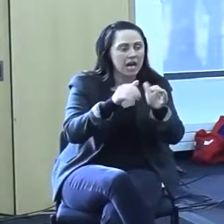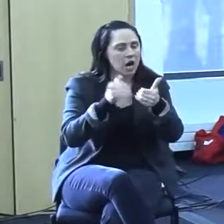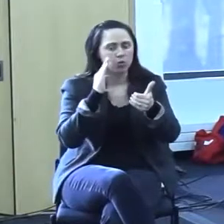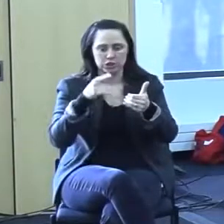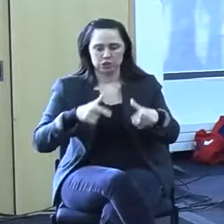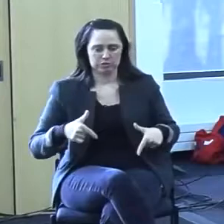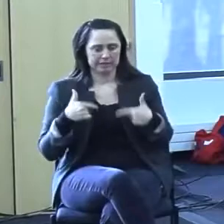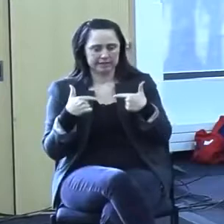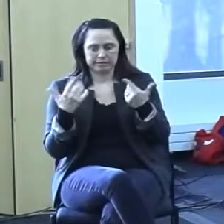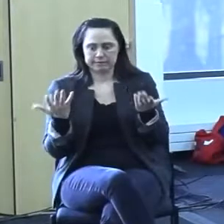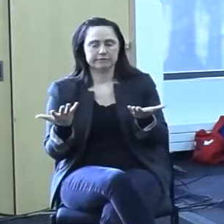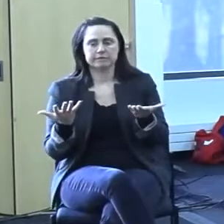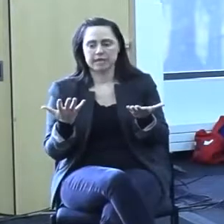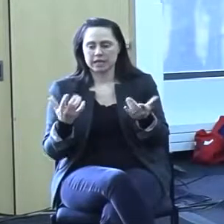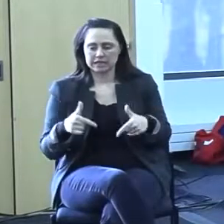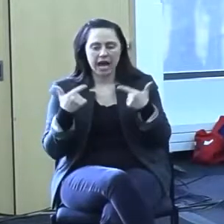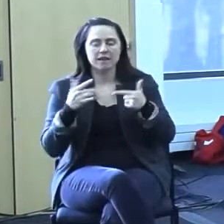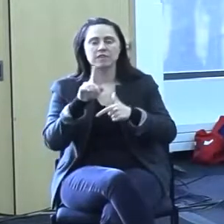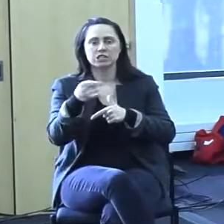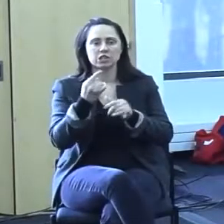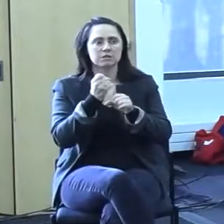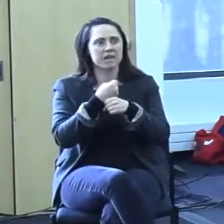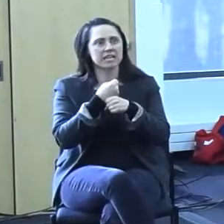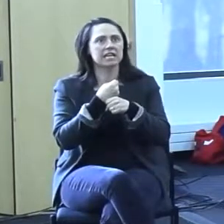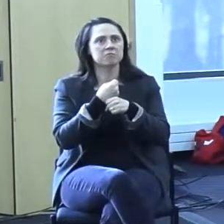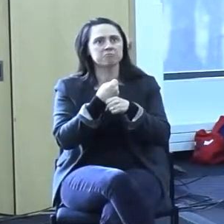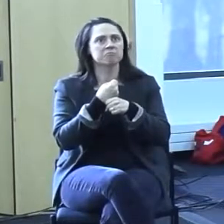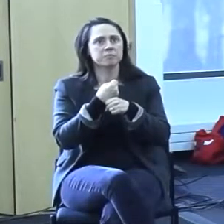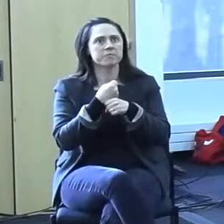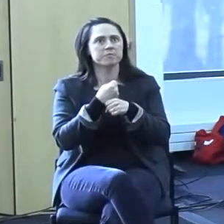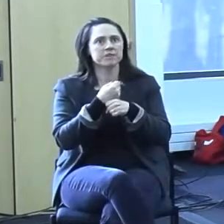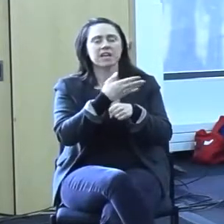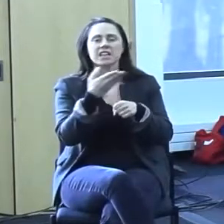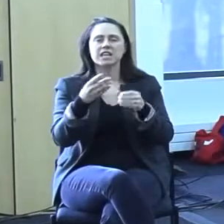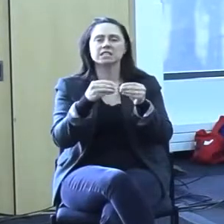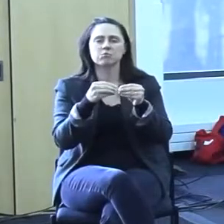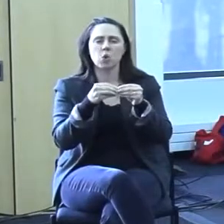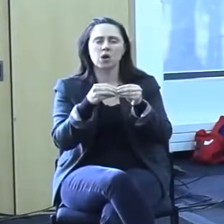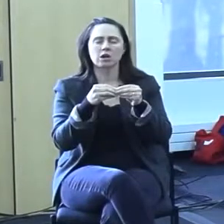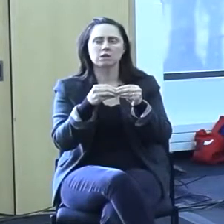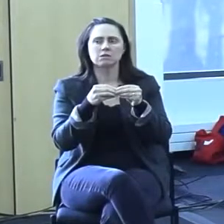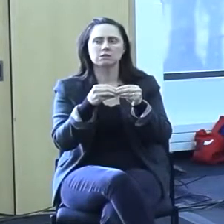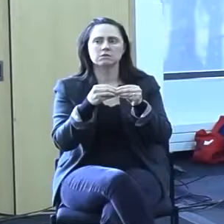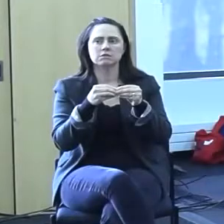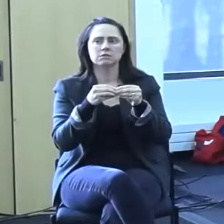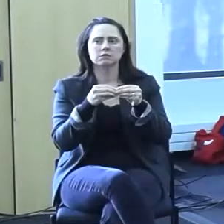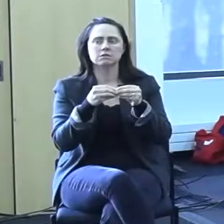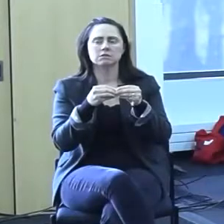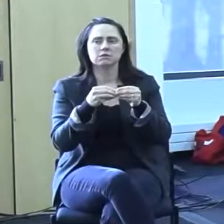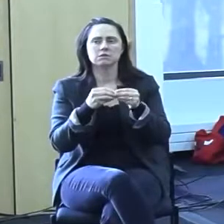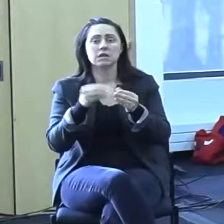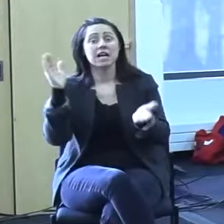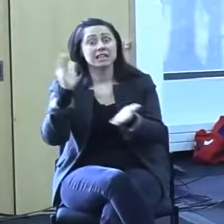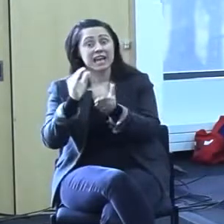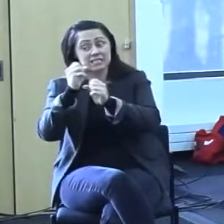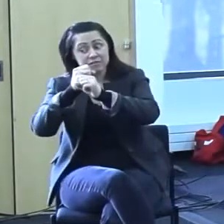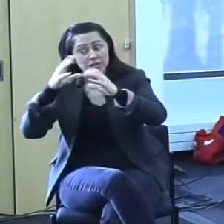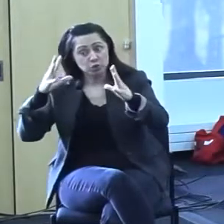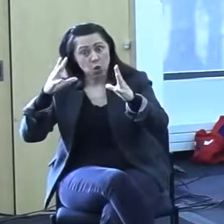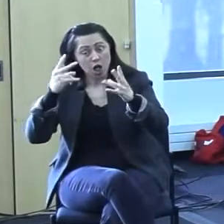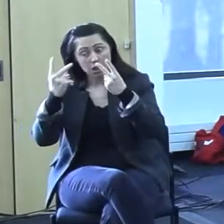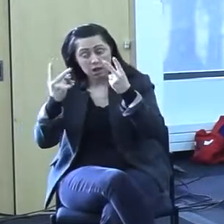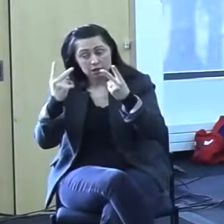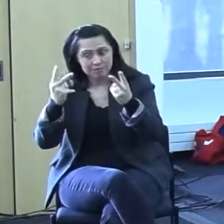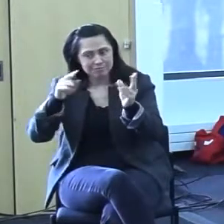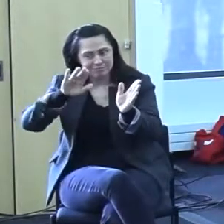about things, and just making things more less visual and